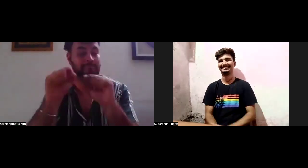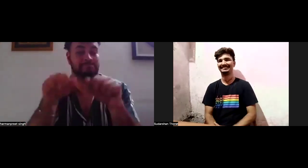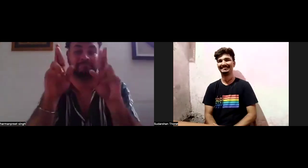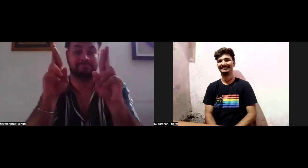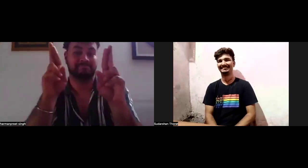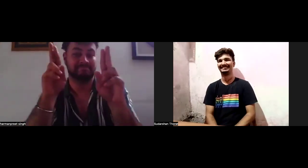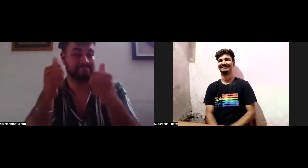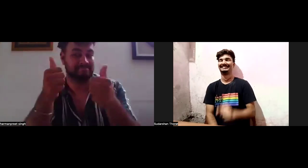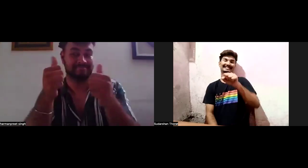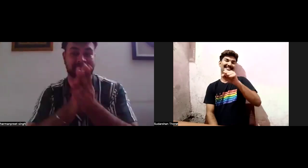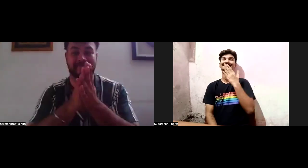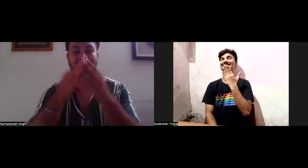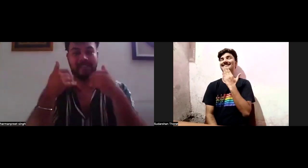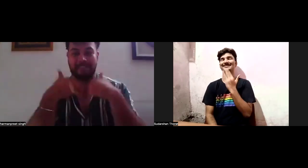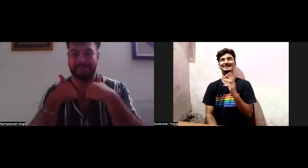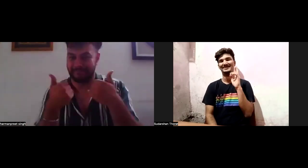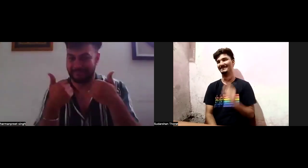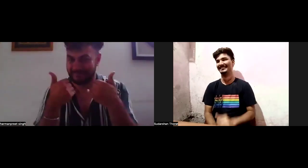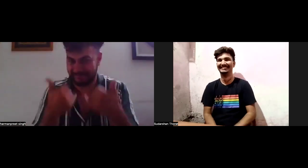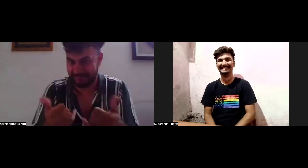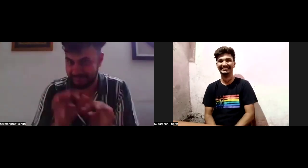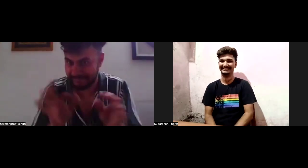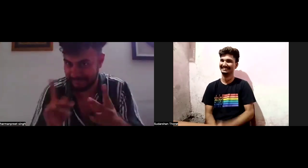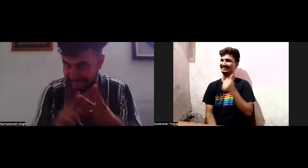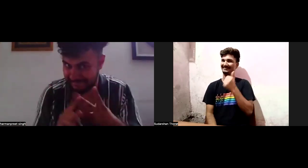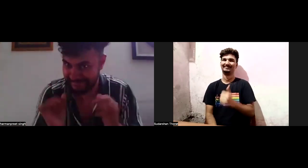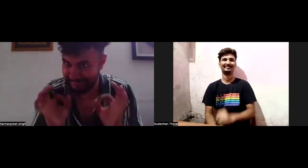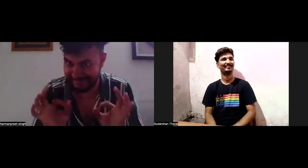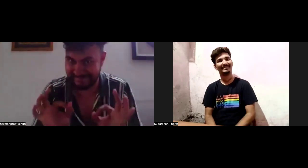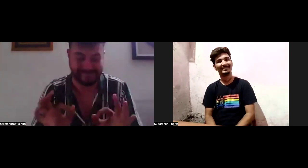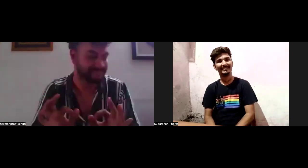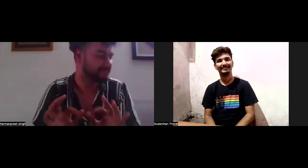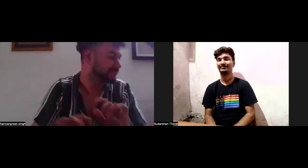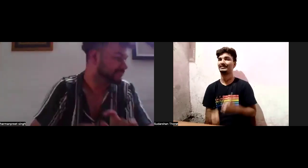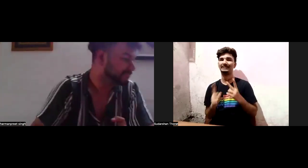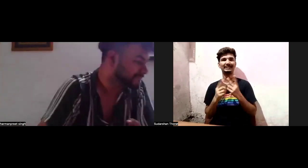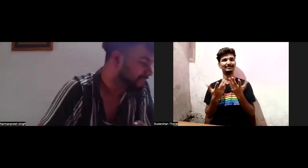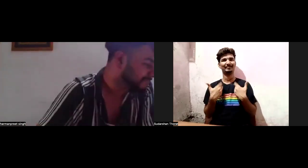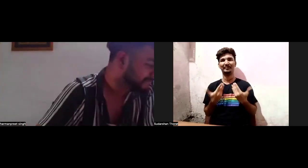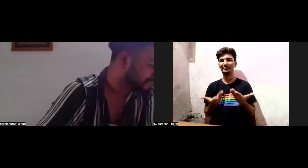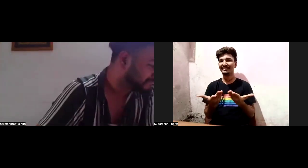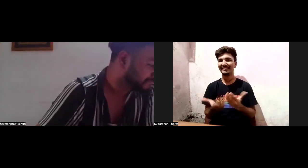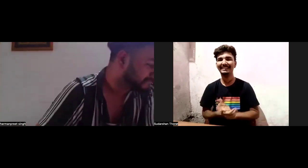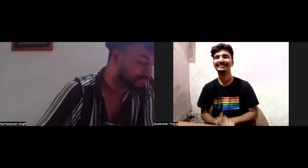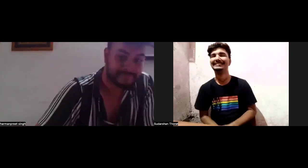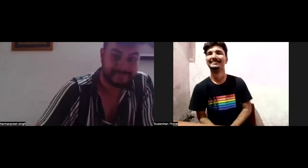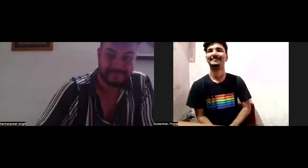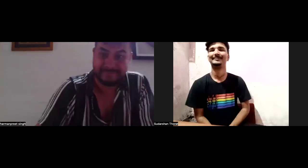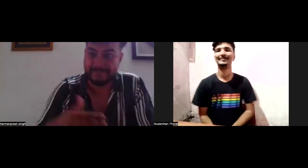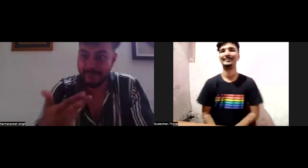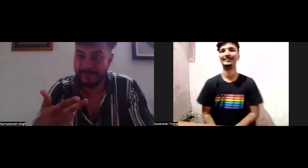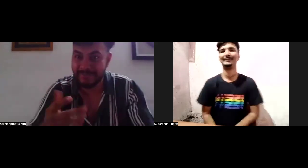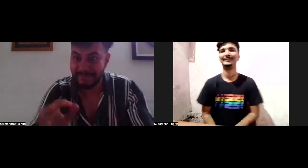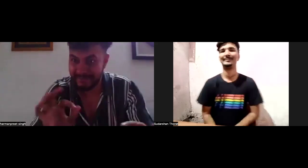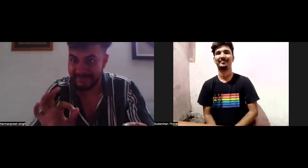Yes, yes, yes. Hopefully. If there is something, a platform, I'm sure there'll be a lot of support.